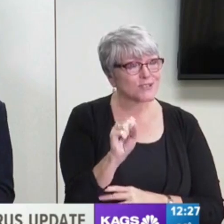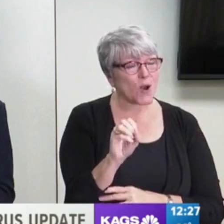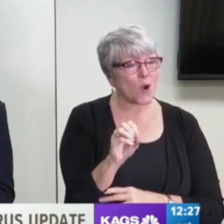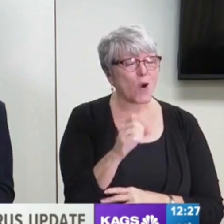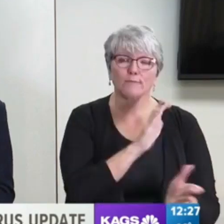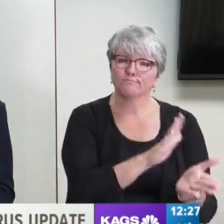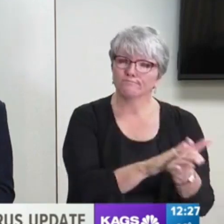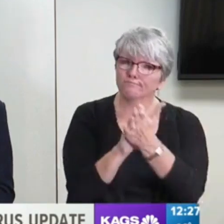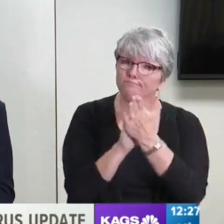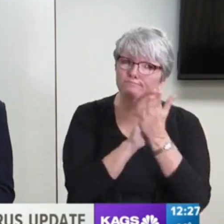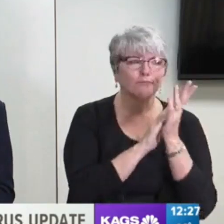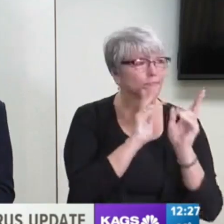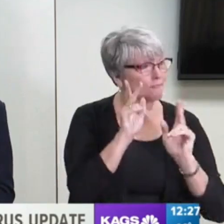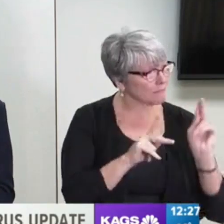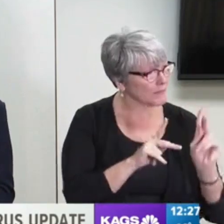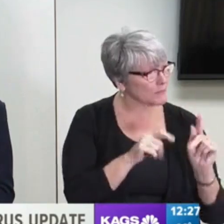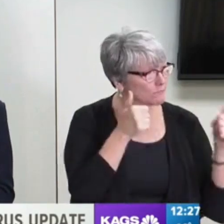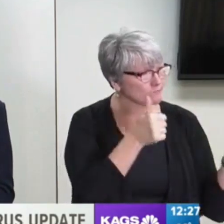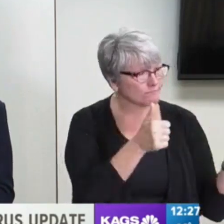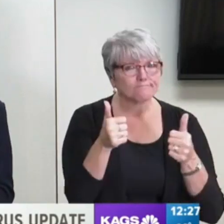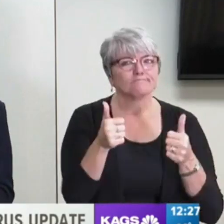I applaud all of those who